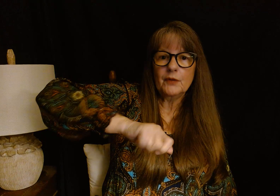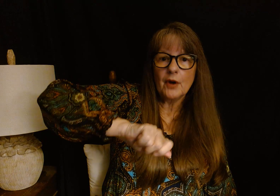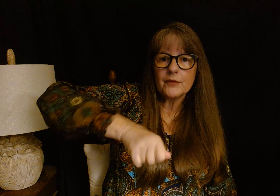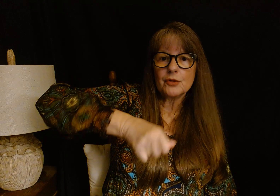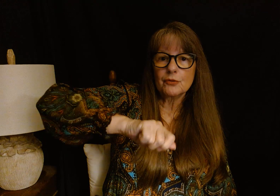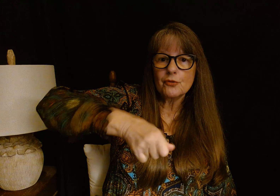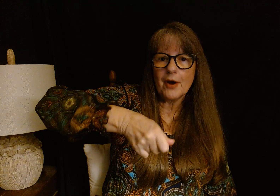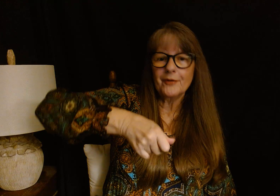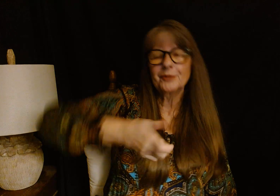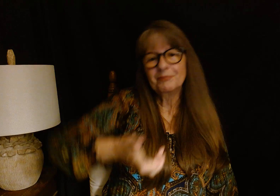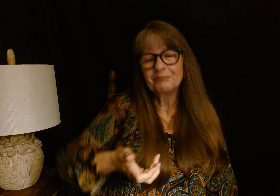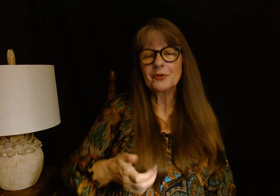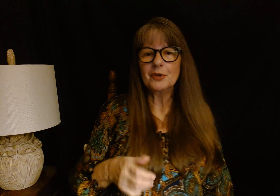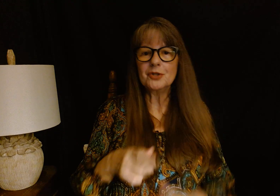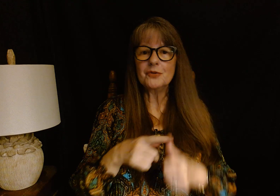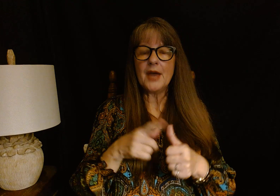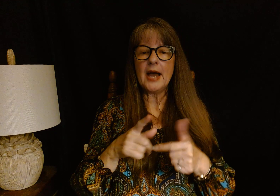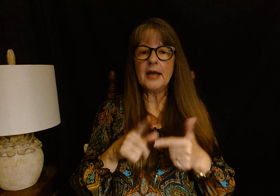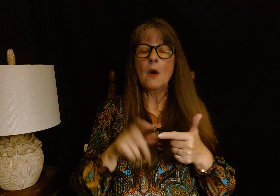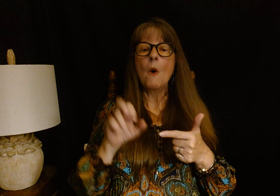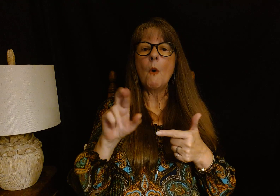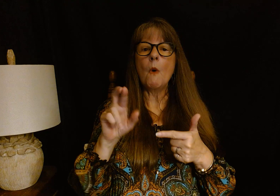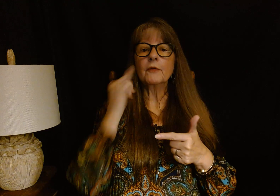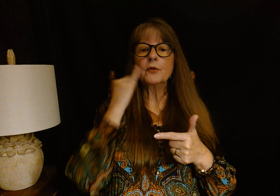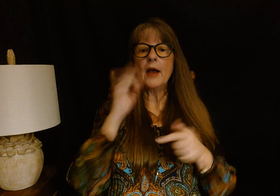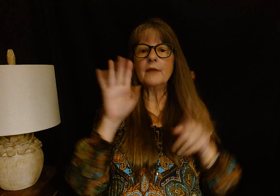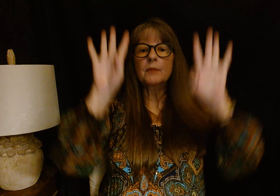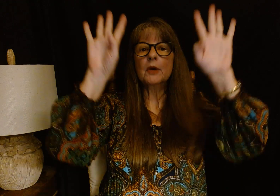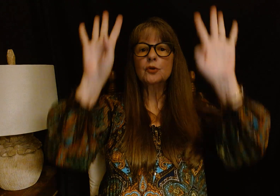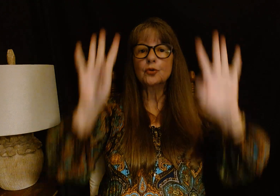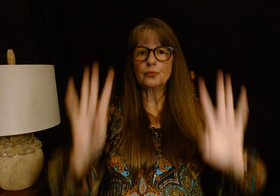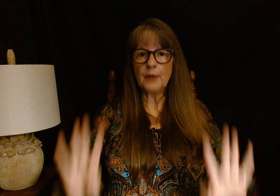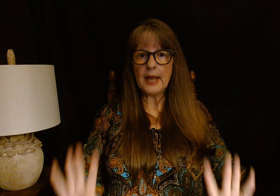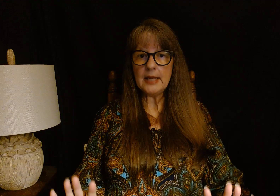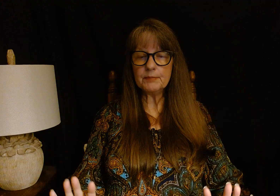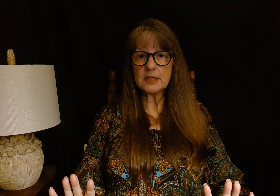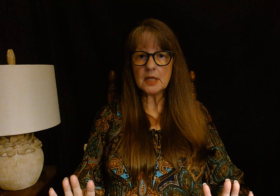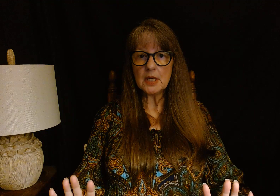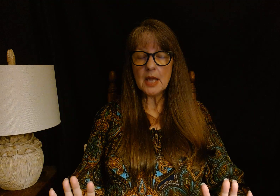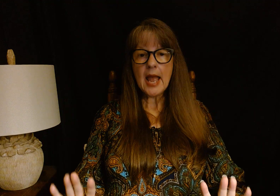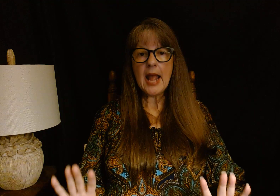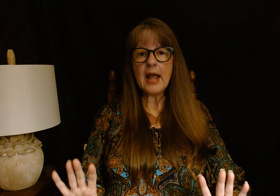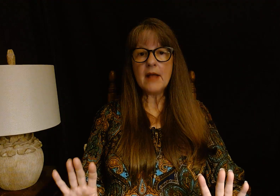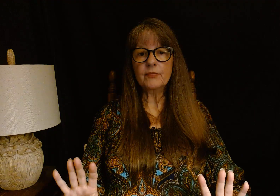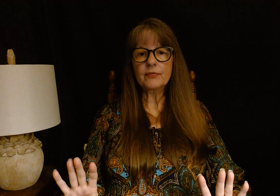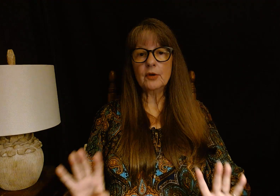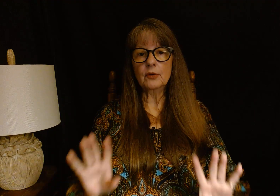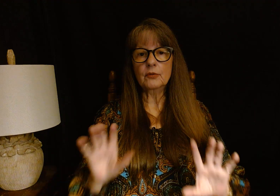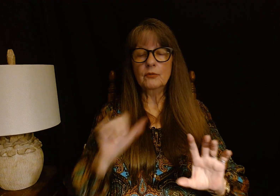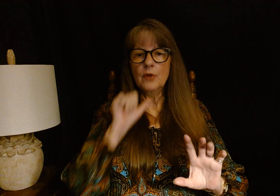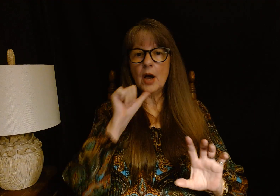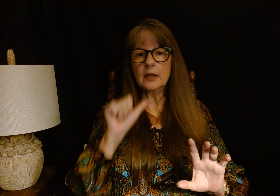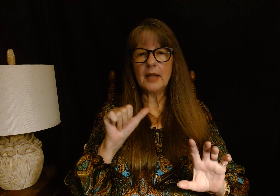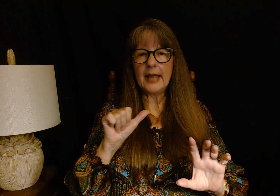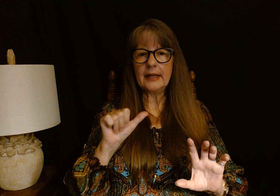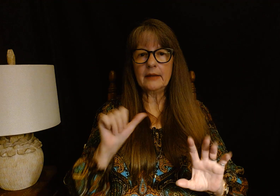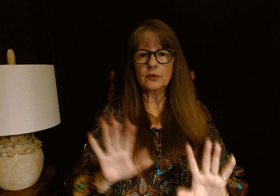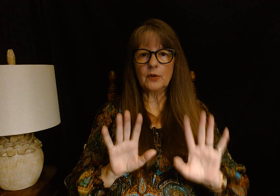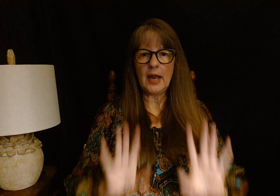have a screwdriver, you could do that. Or if you have some drapes and they're not